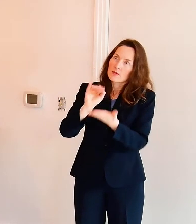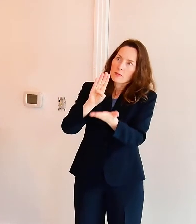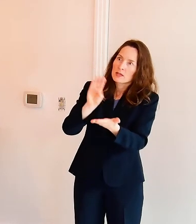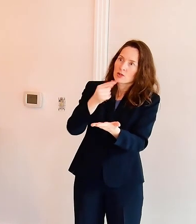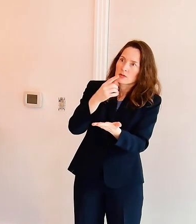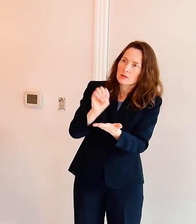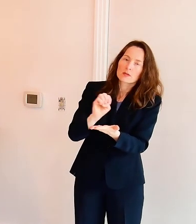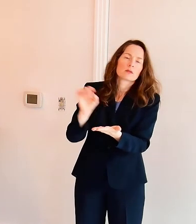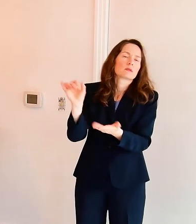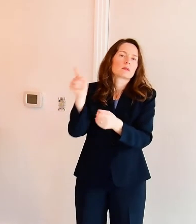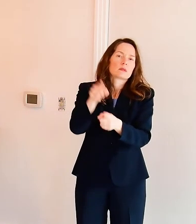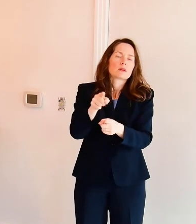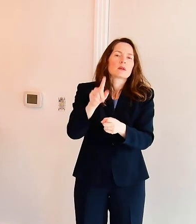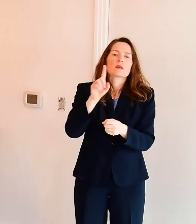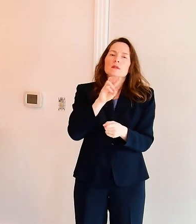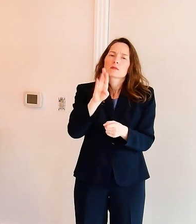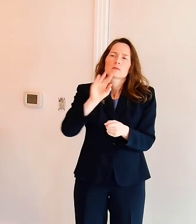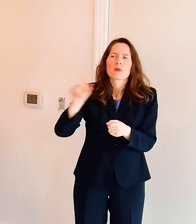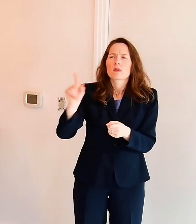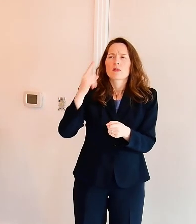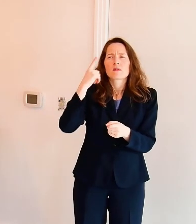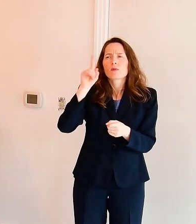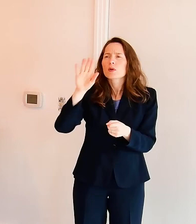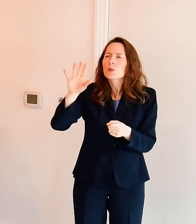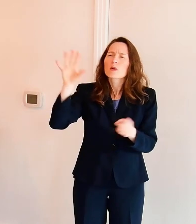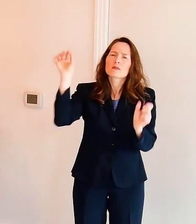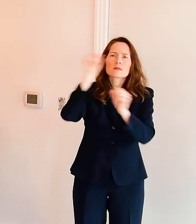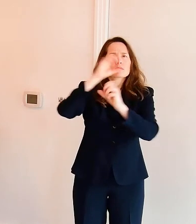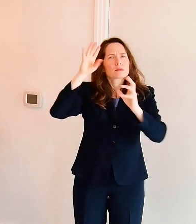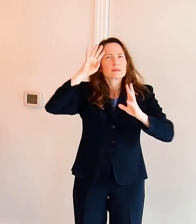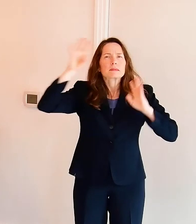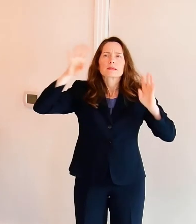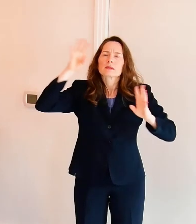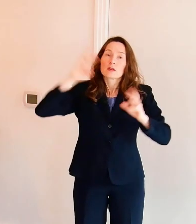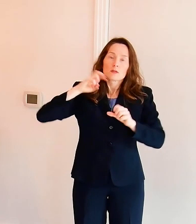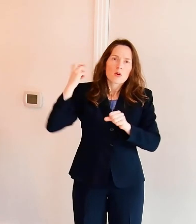to Dr. Ball for all your vision and hard work for the